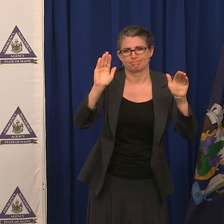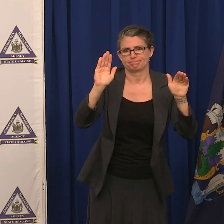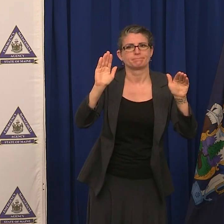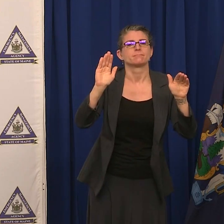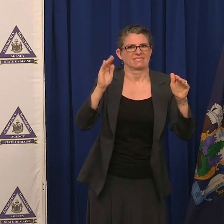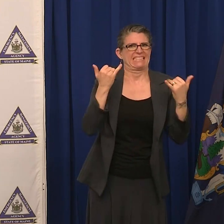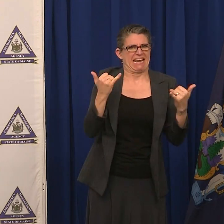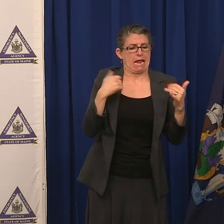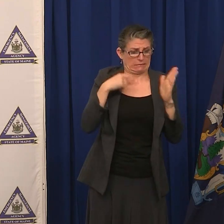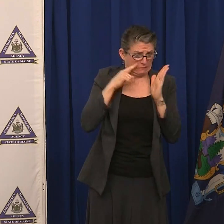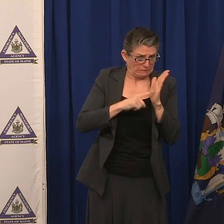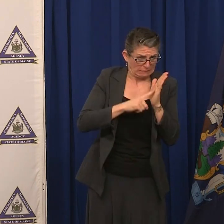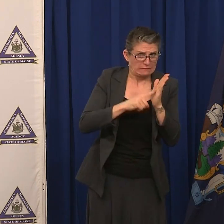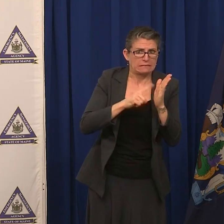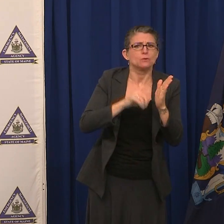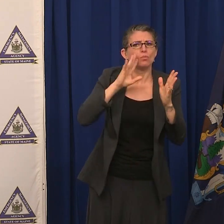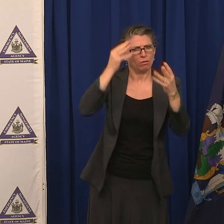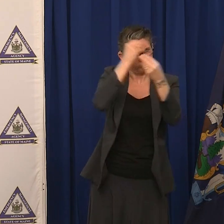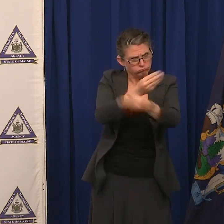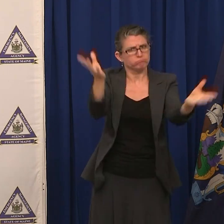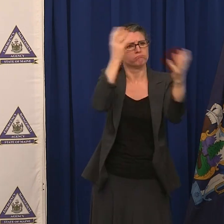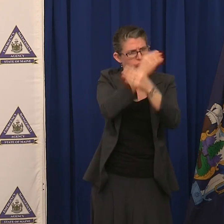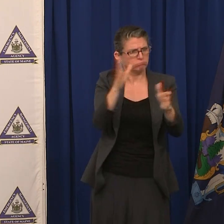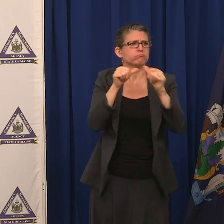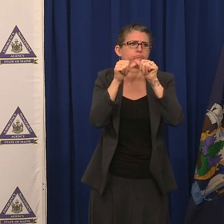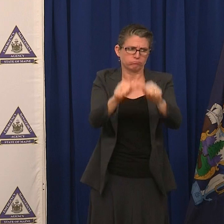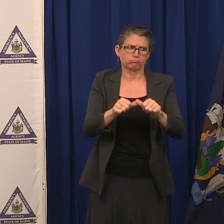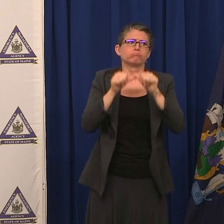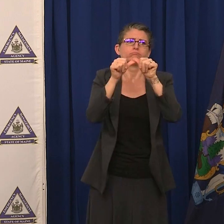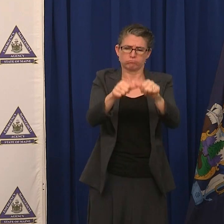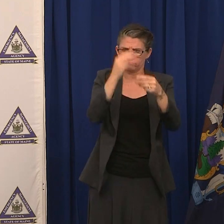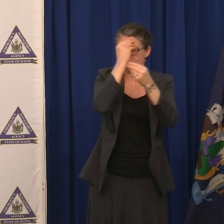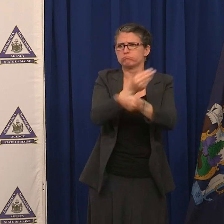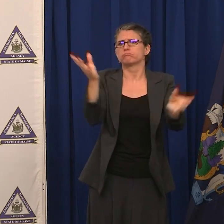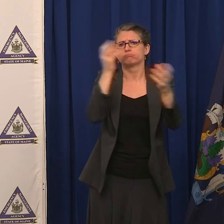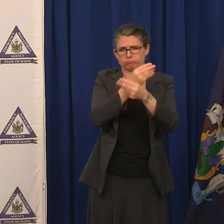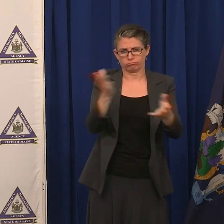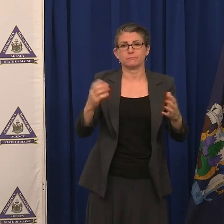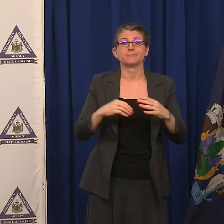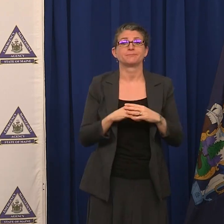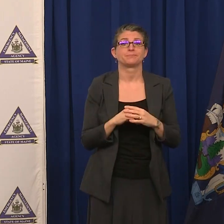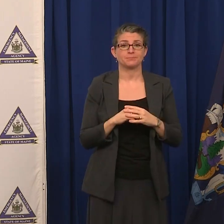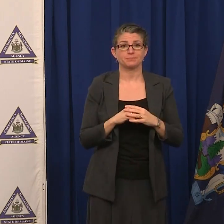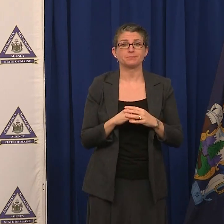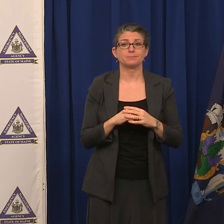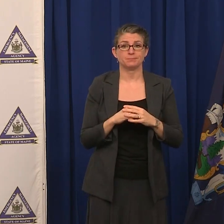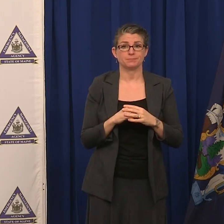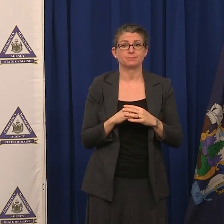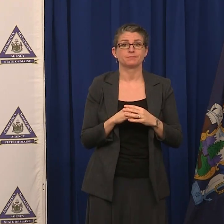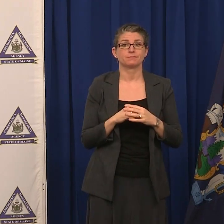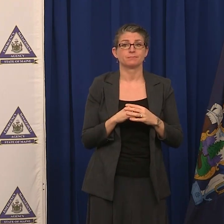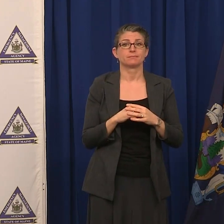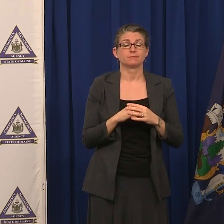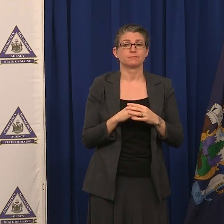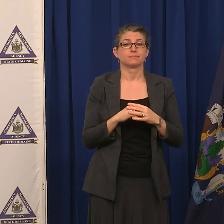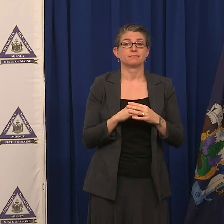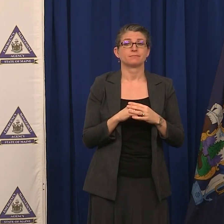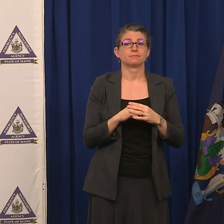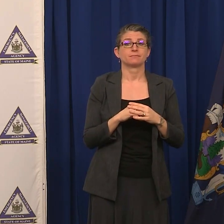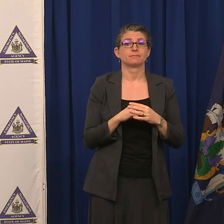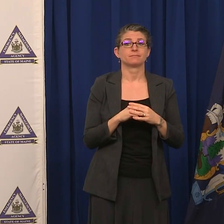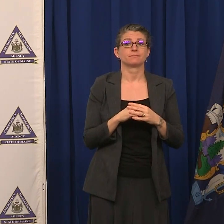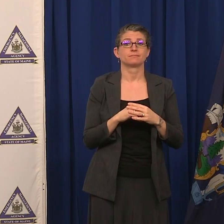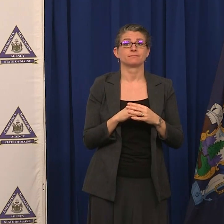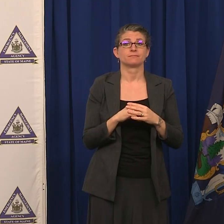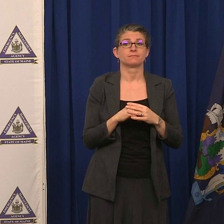everybody. Of all the cases thus far recorded in Maine, the average age of those